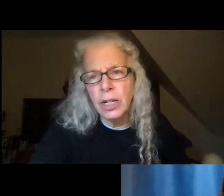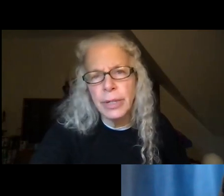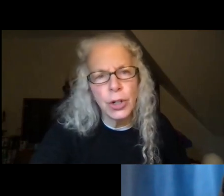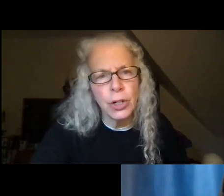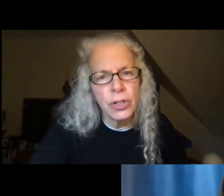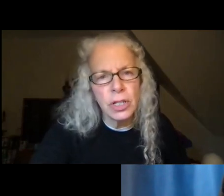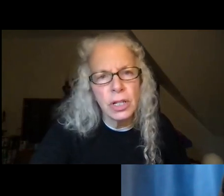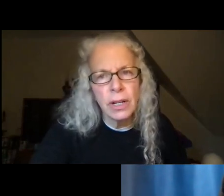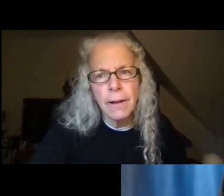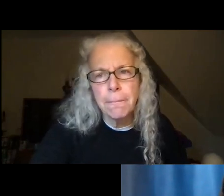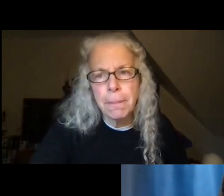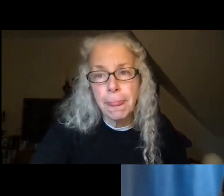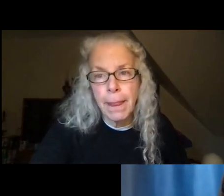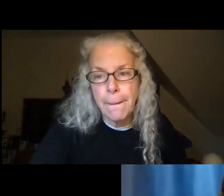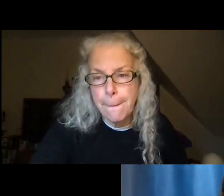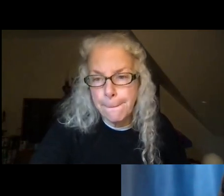the other commissioners?